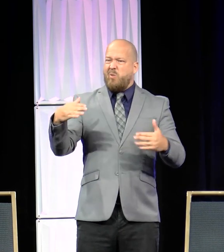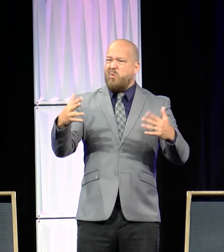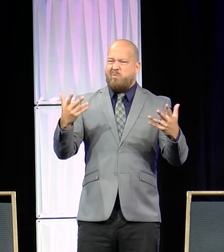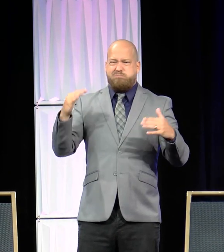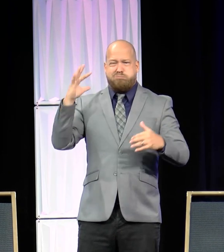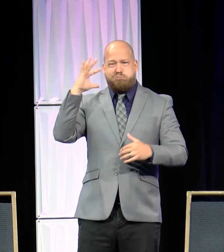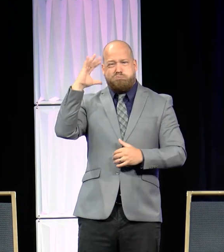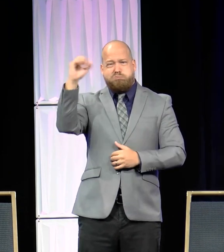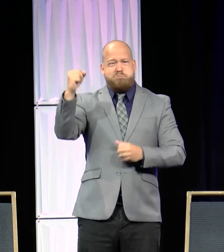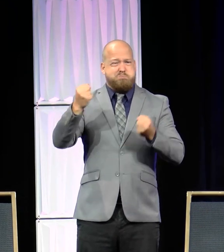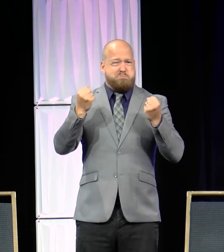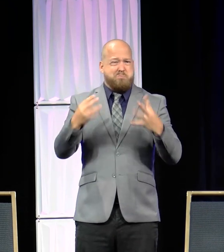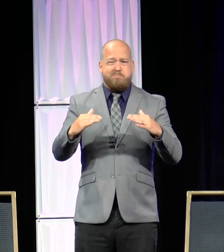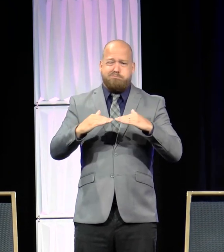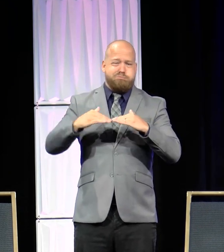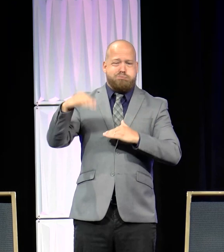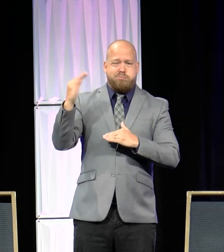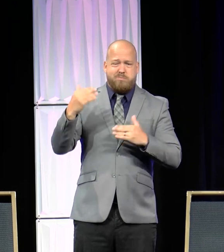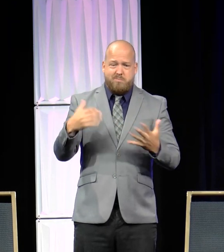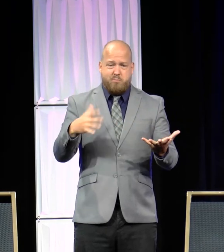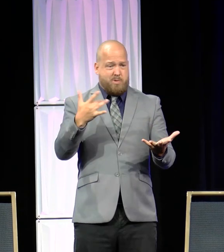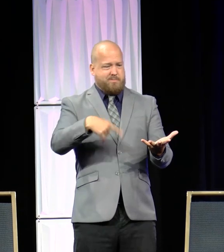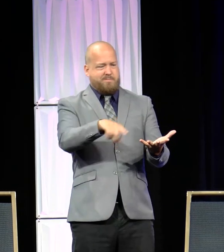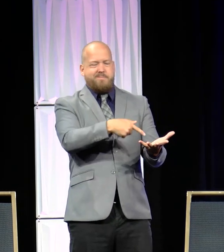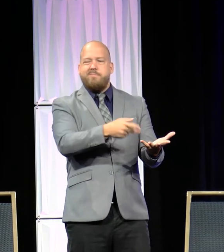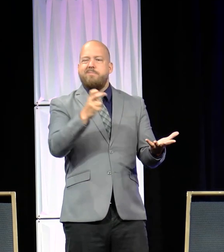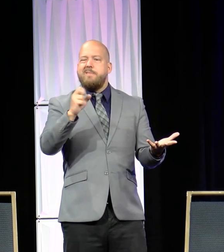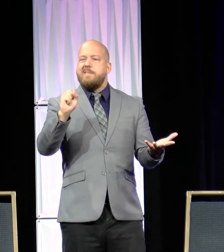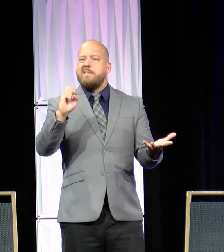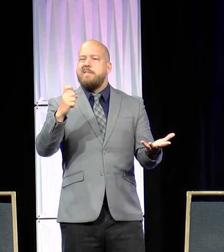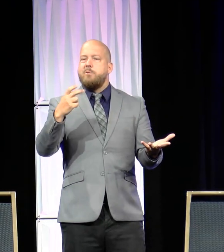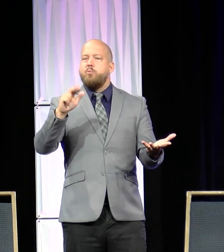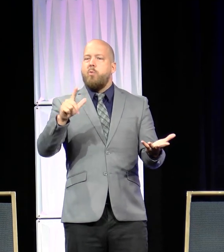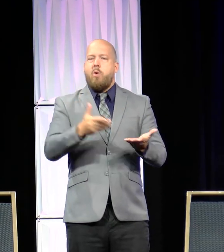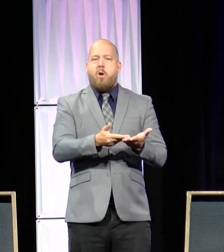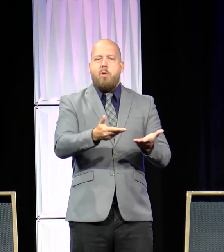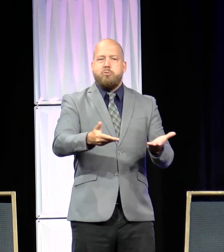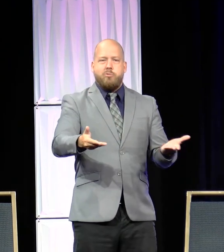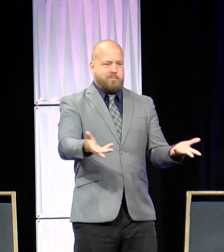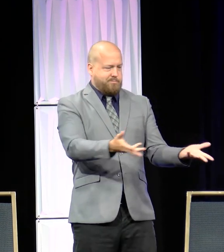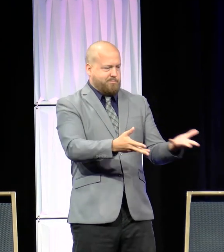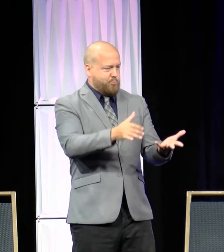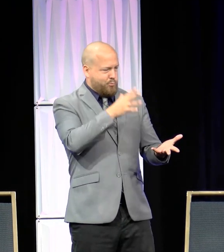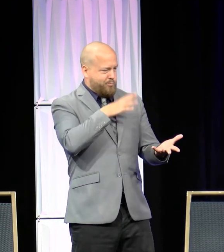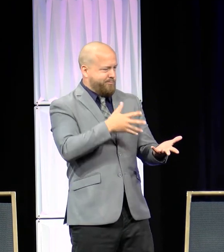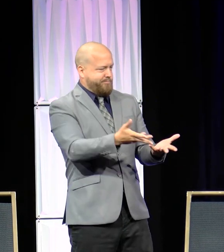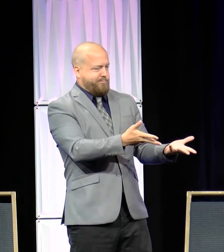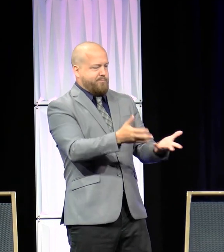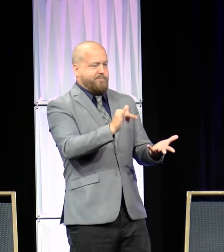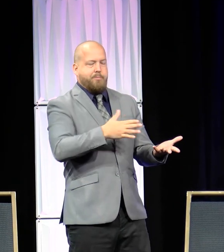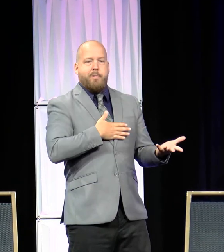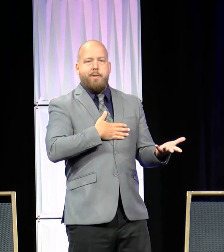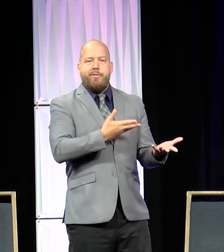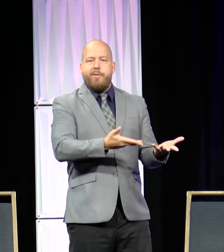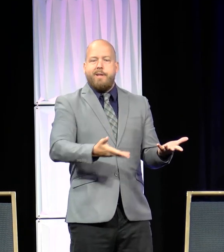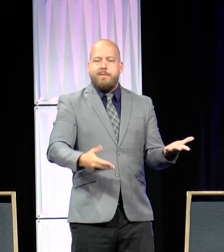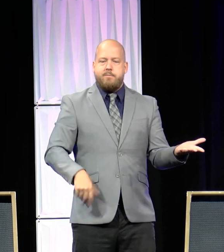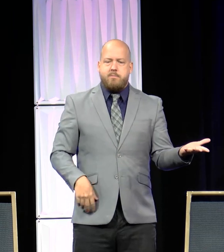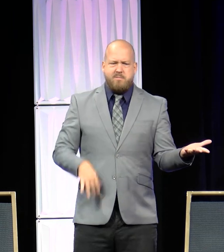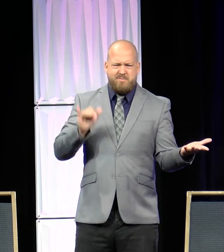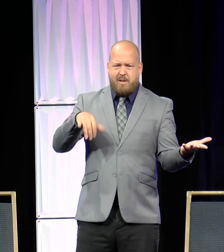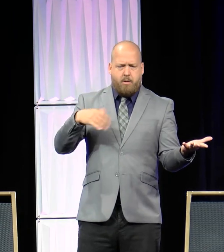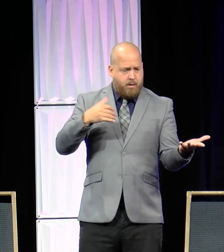objects. And we can see the unfortunate impact of that as we continue to live in a rape